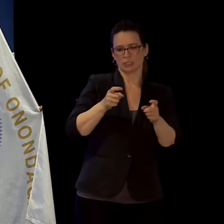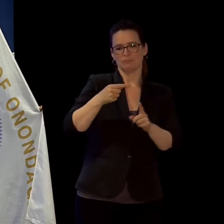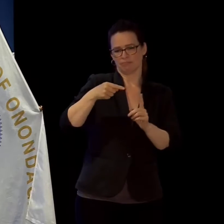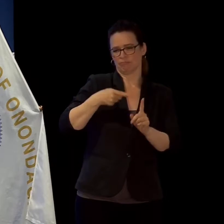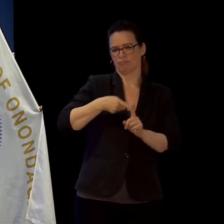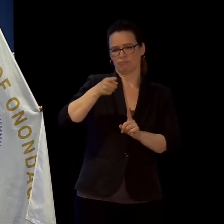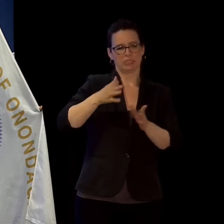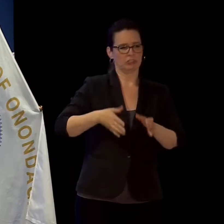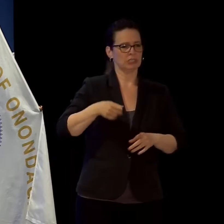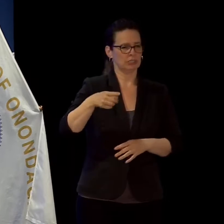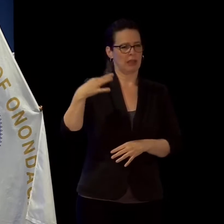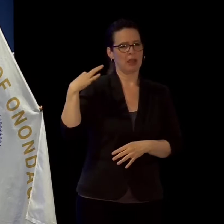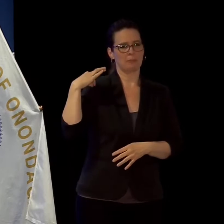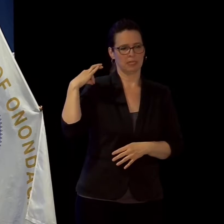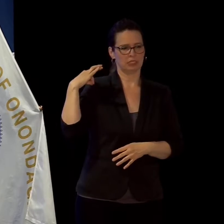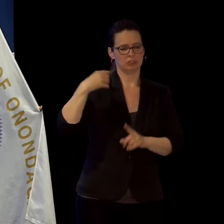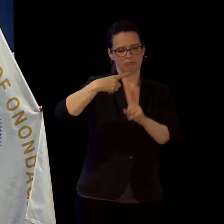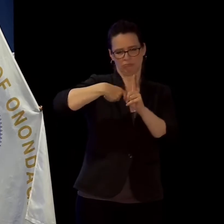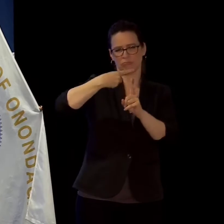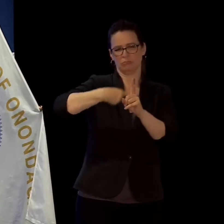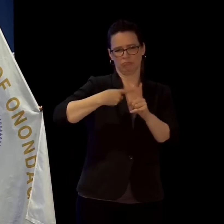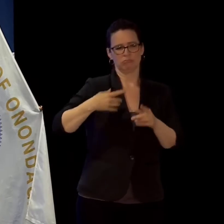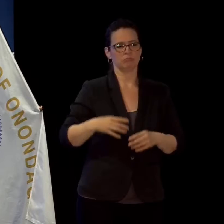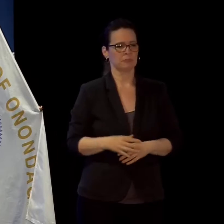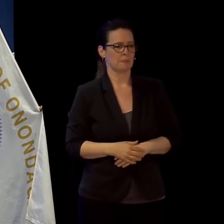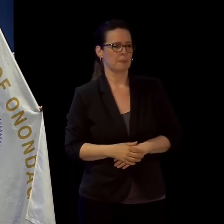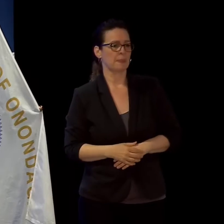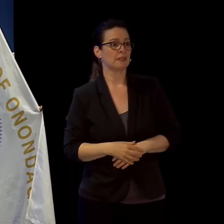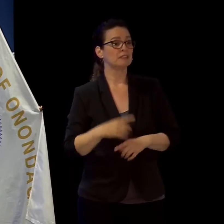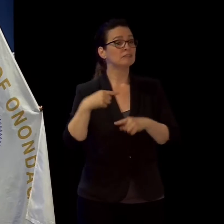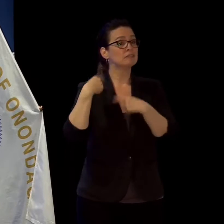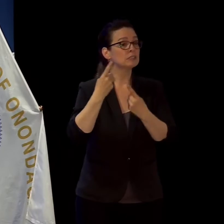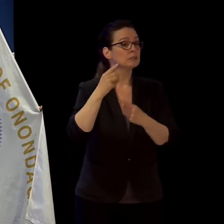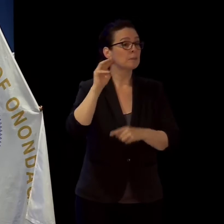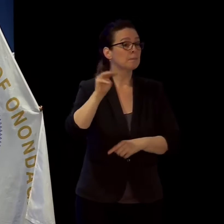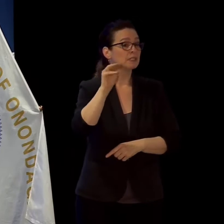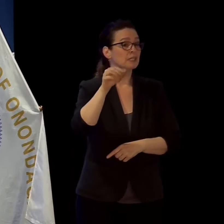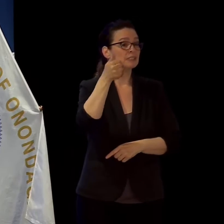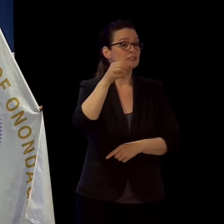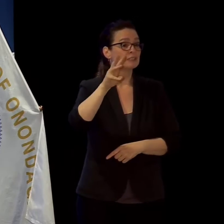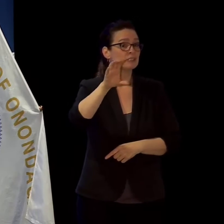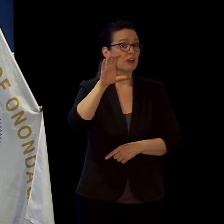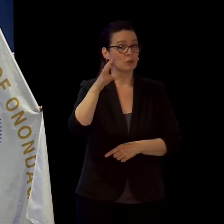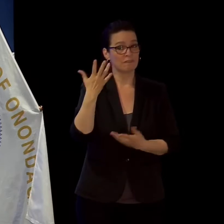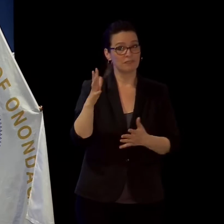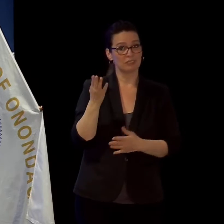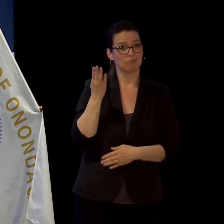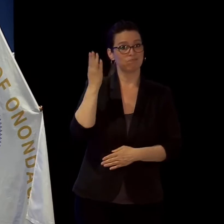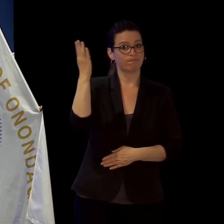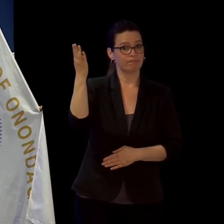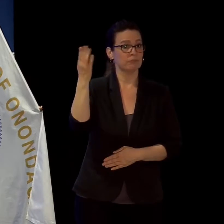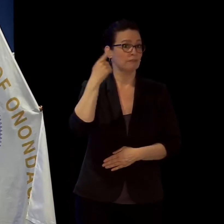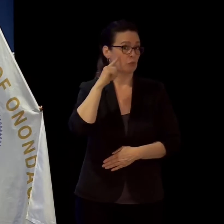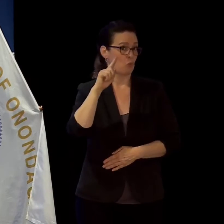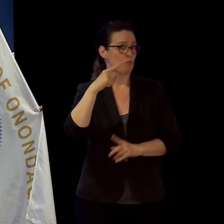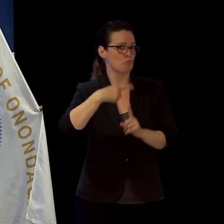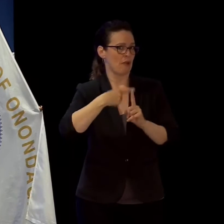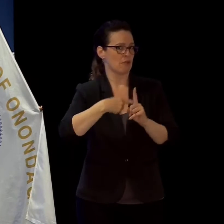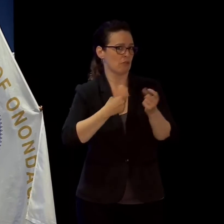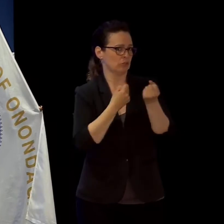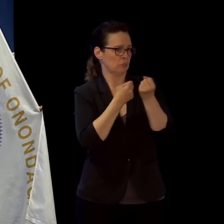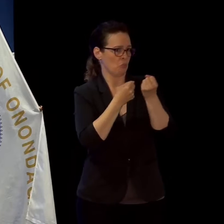Over 1,600 applications have been submitted since Monday. And I know I've heard directly from some